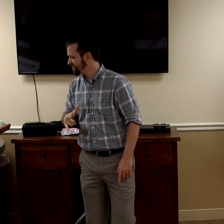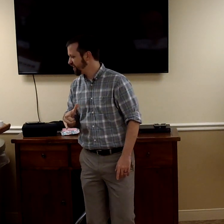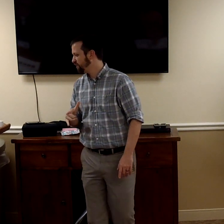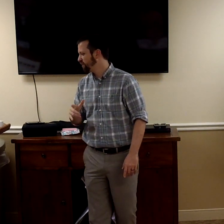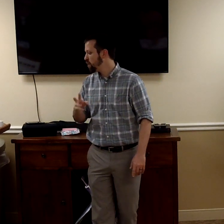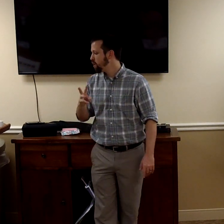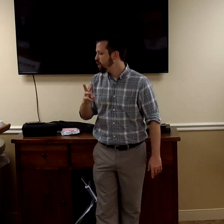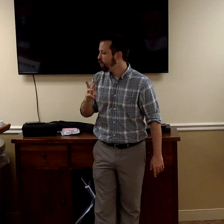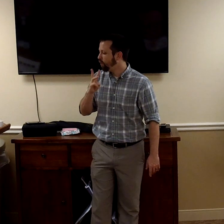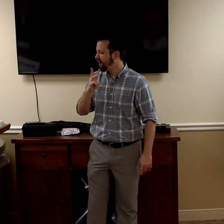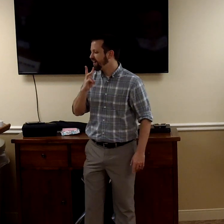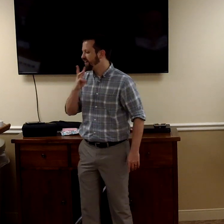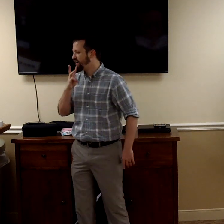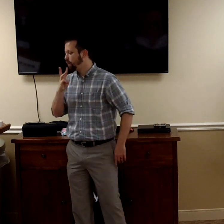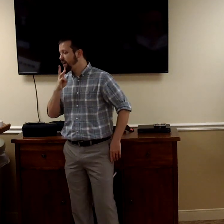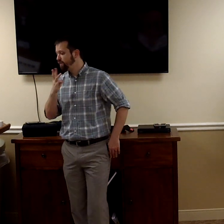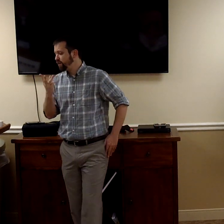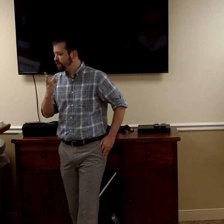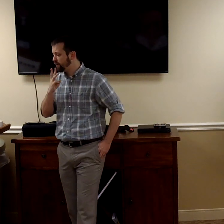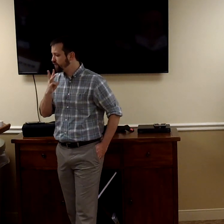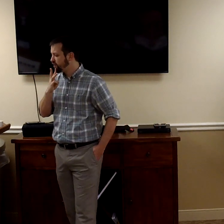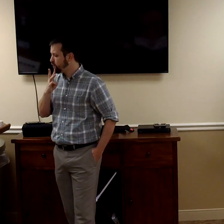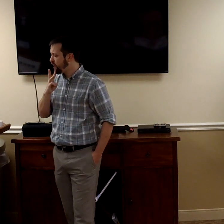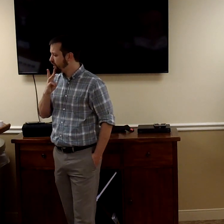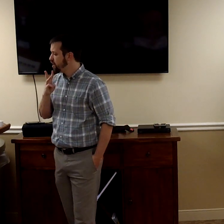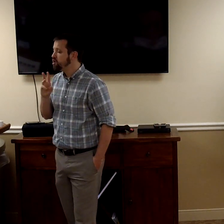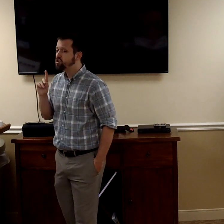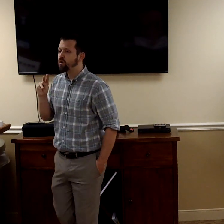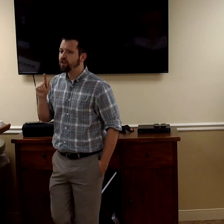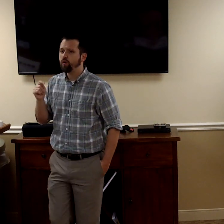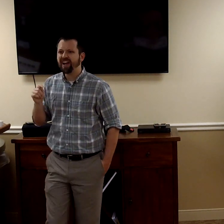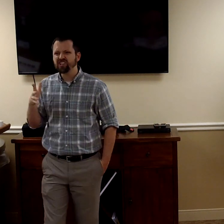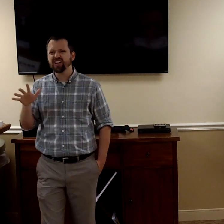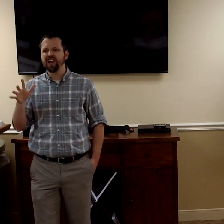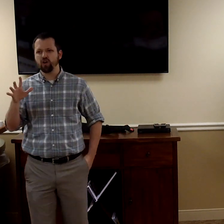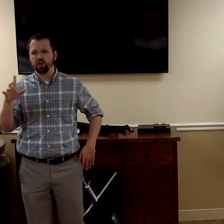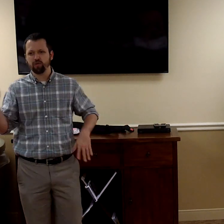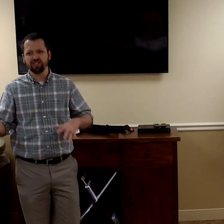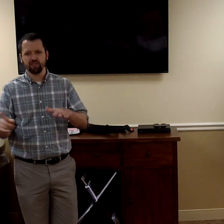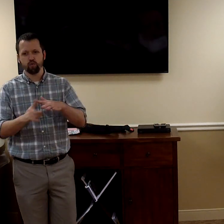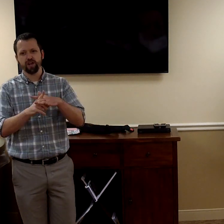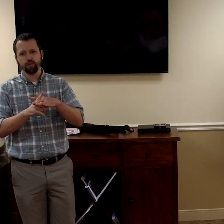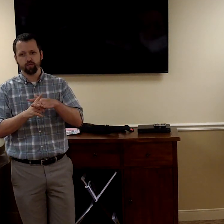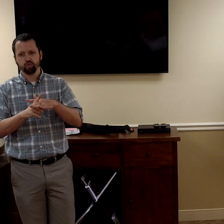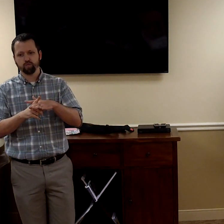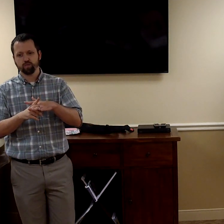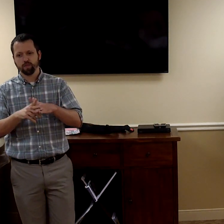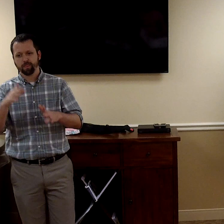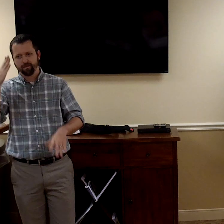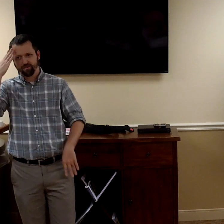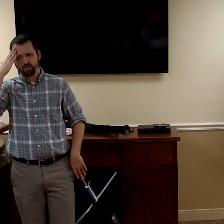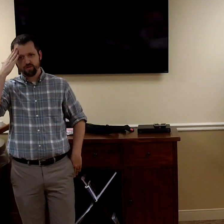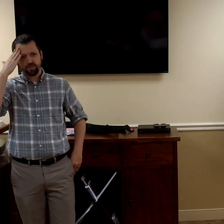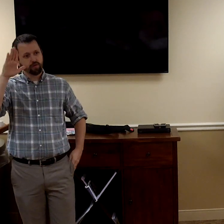So, water. Very good. Water. Don't know. We actually kind of already brought this one up. Don't